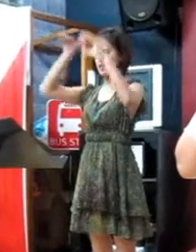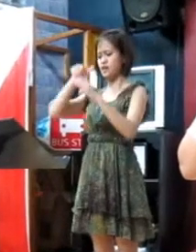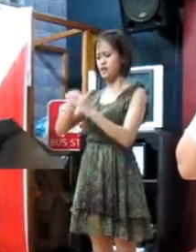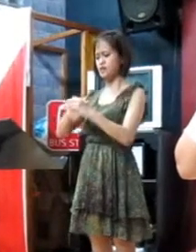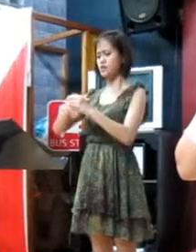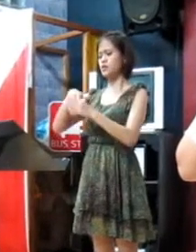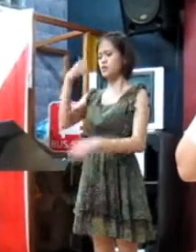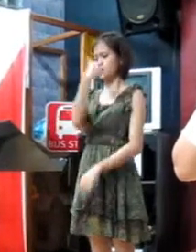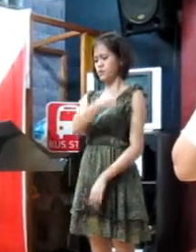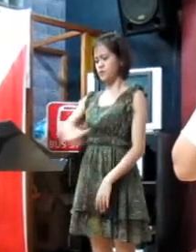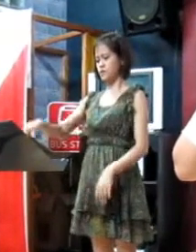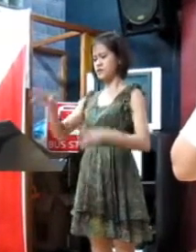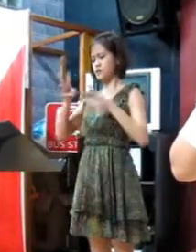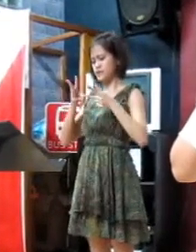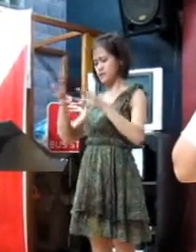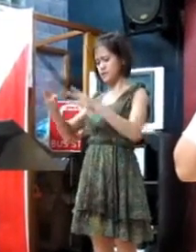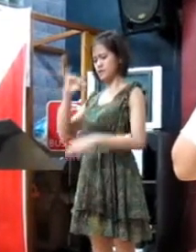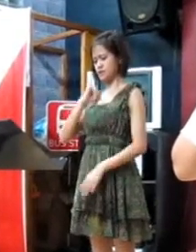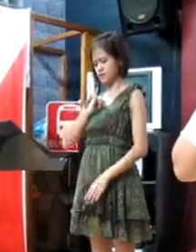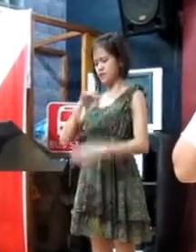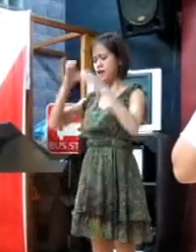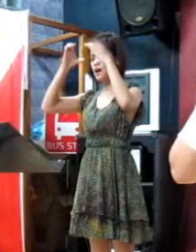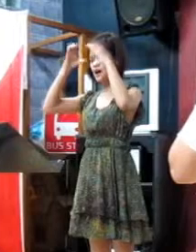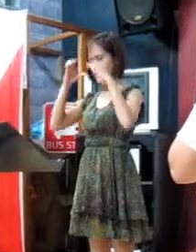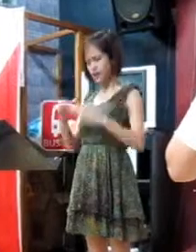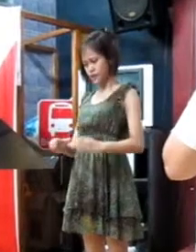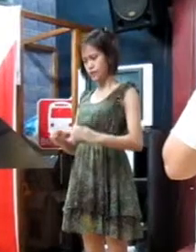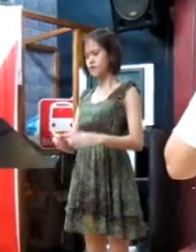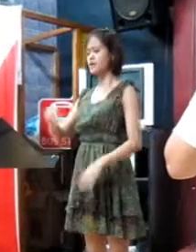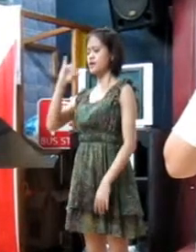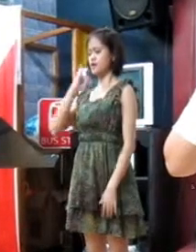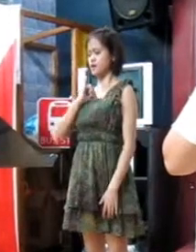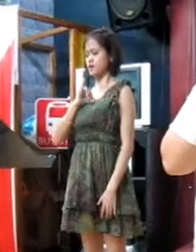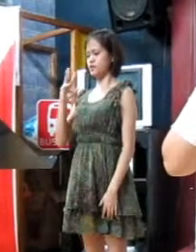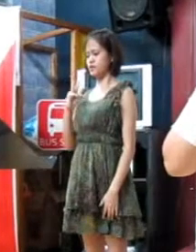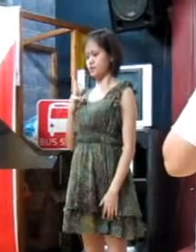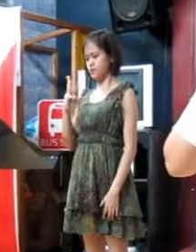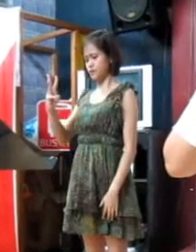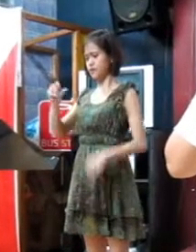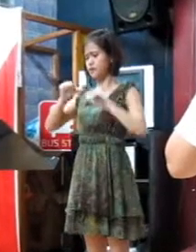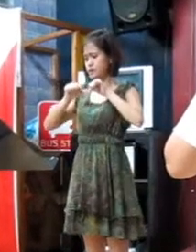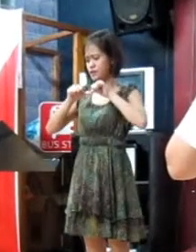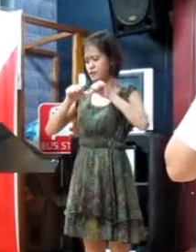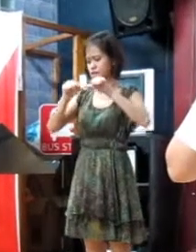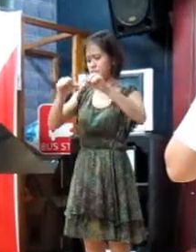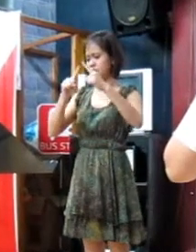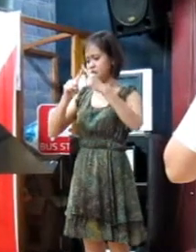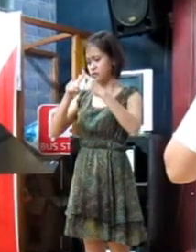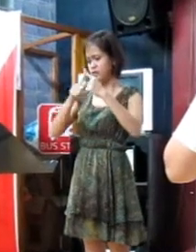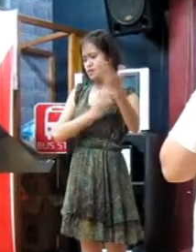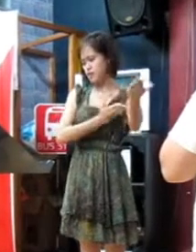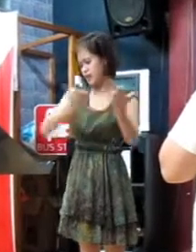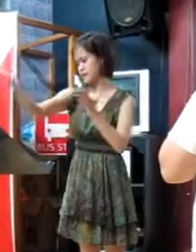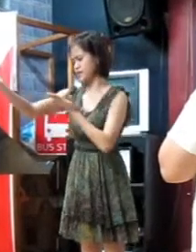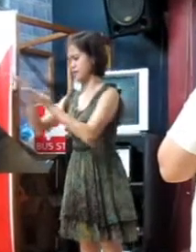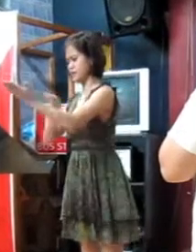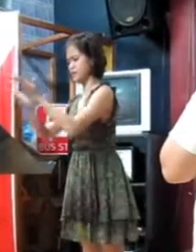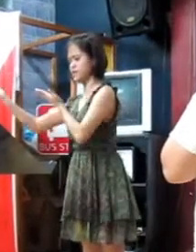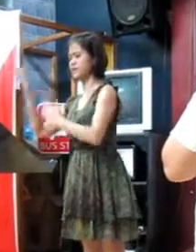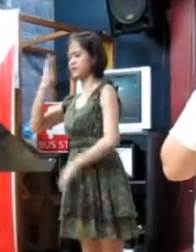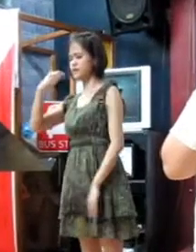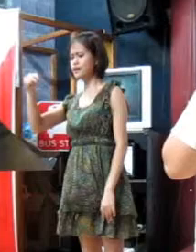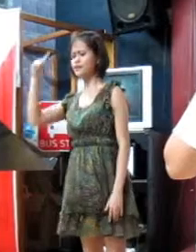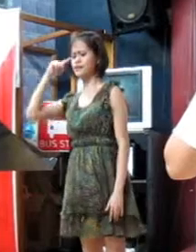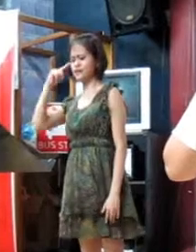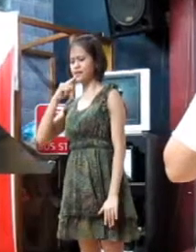succeed in any way I can. I will continue to